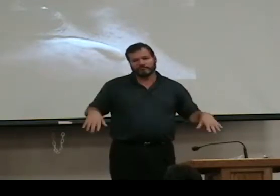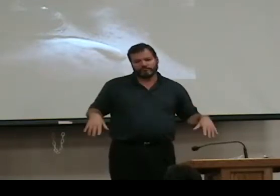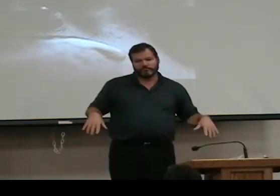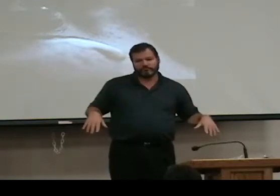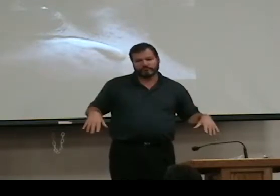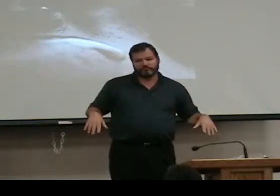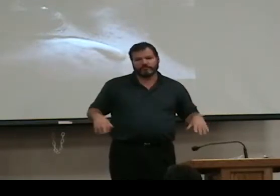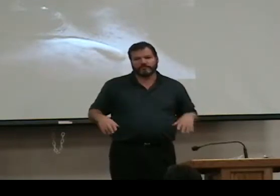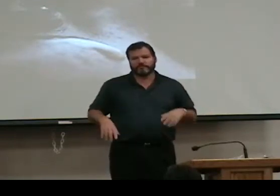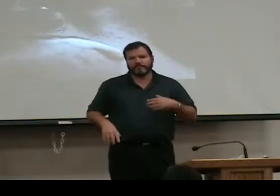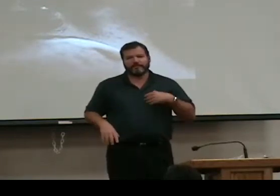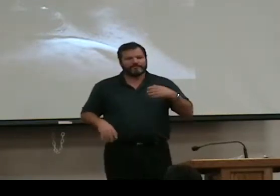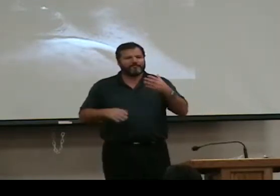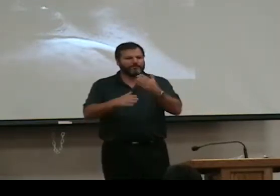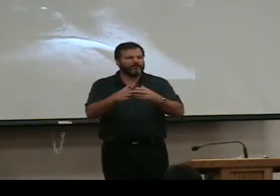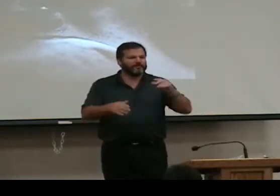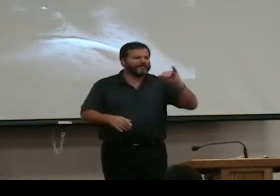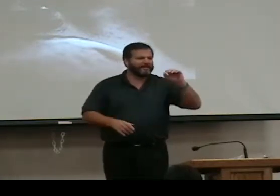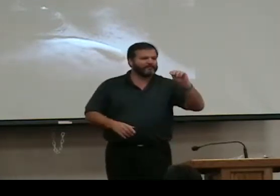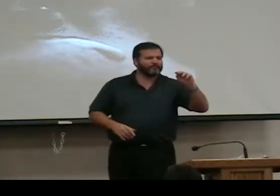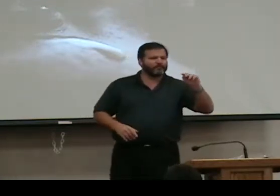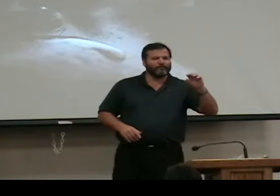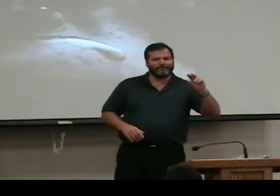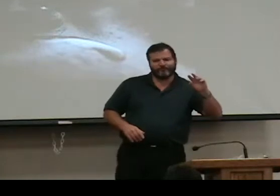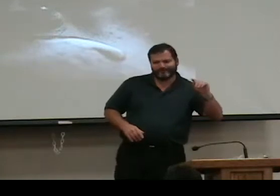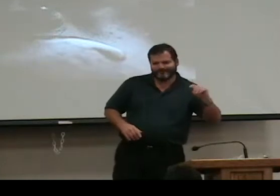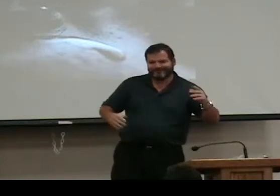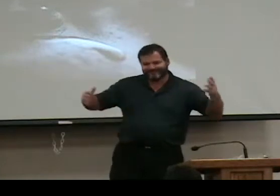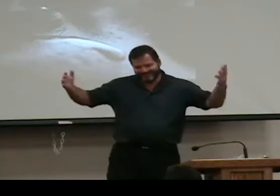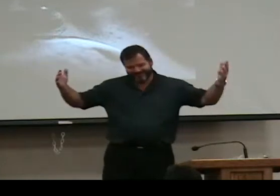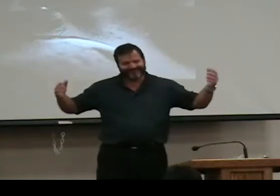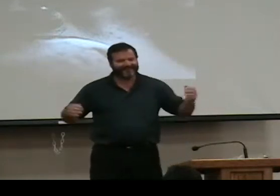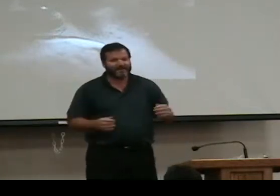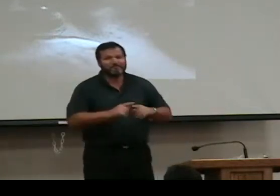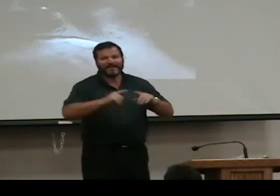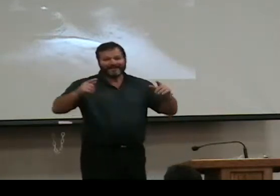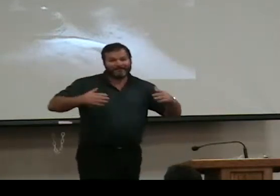Don't want to talk to anybody. That's part of my immaturity. I know.